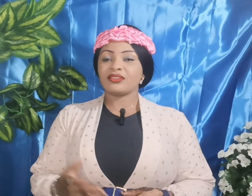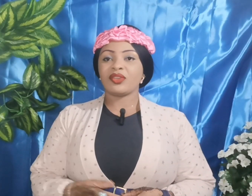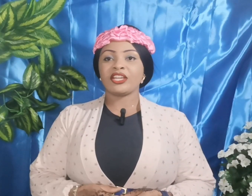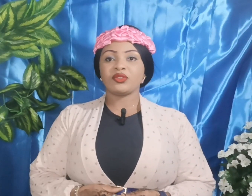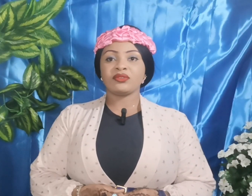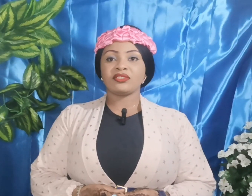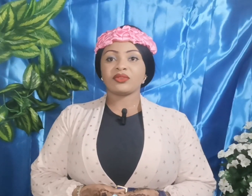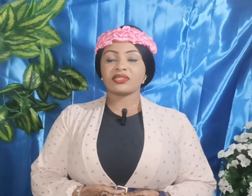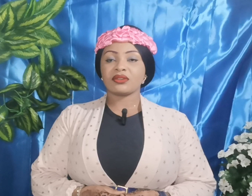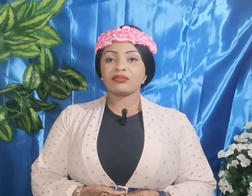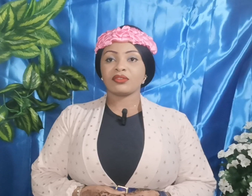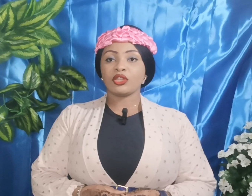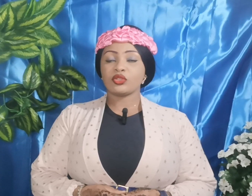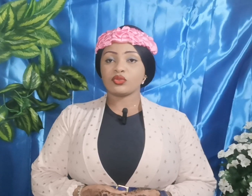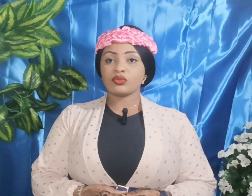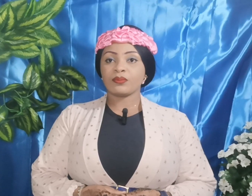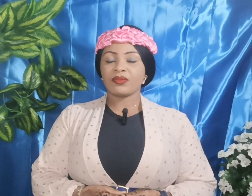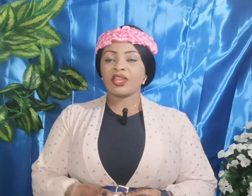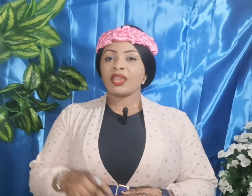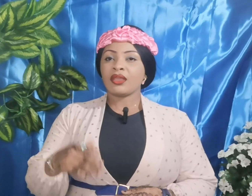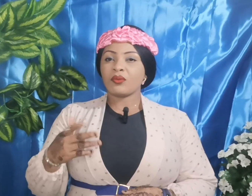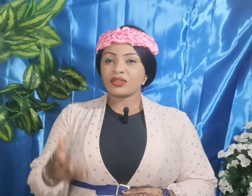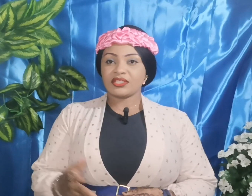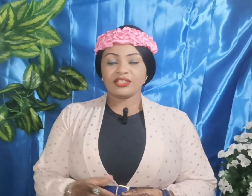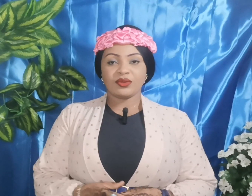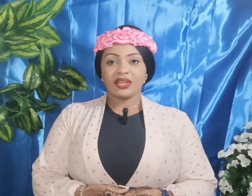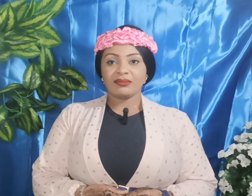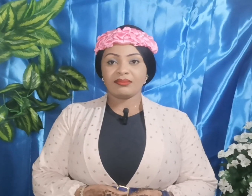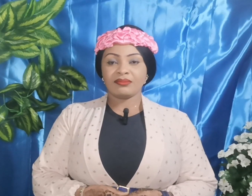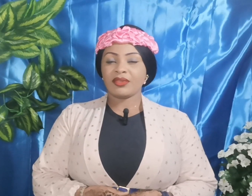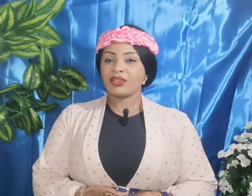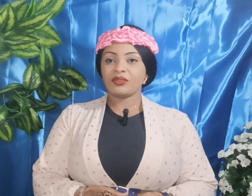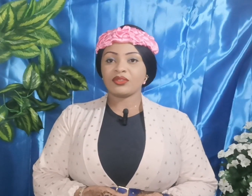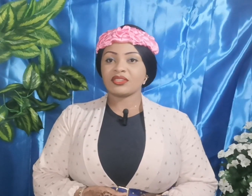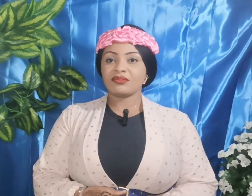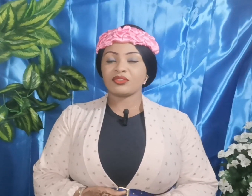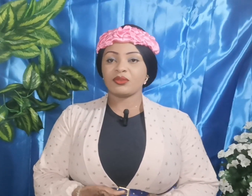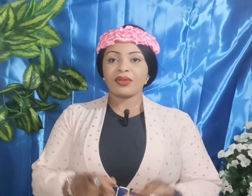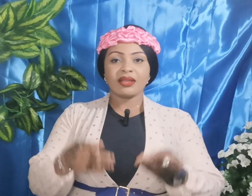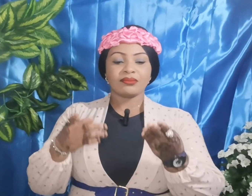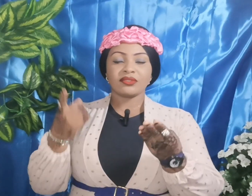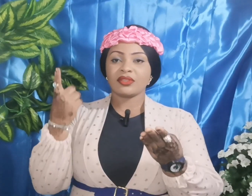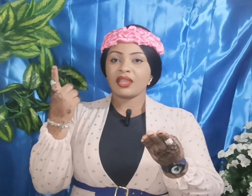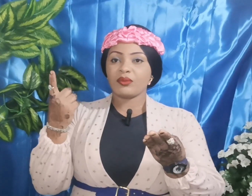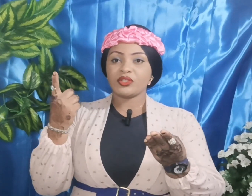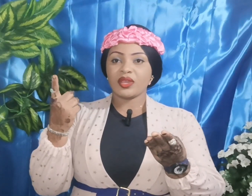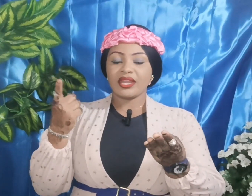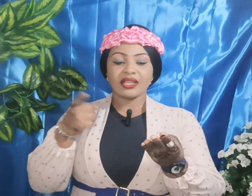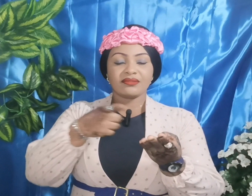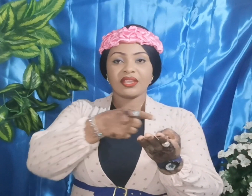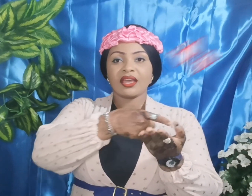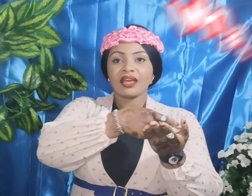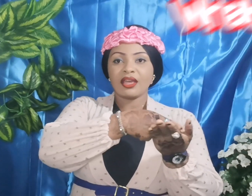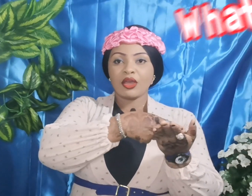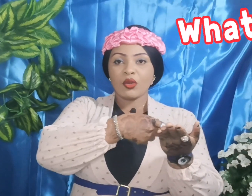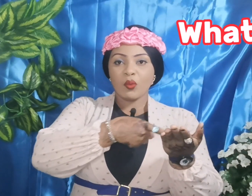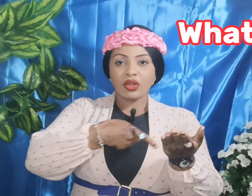you are introducing yourself to, what is your name? Just give us your palms with your index finger.